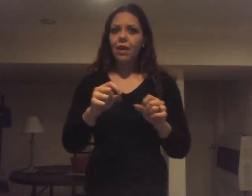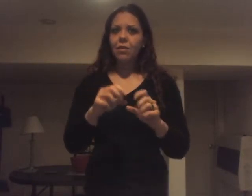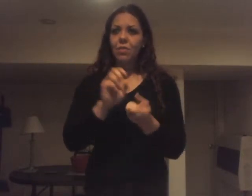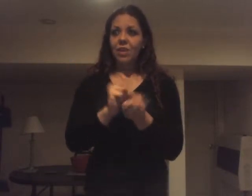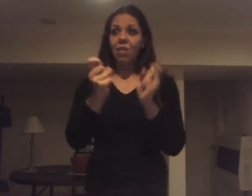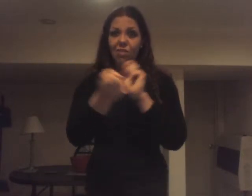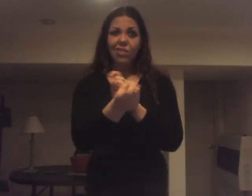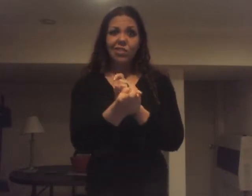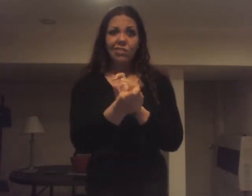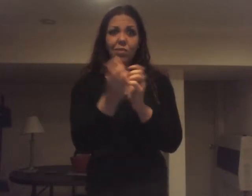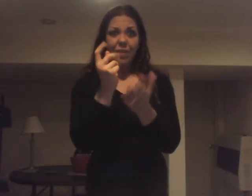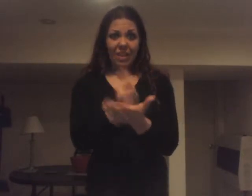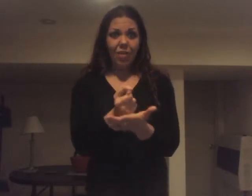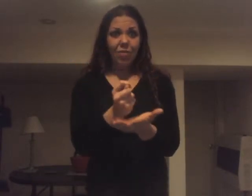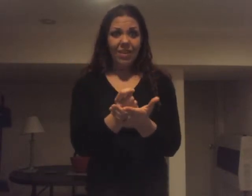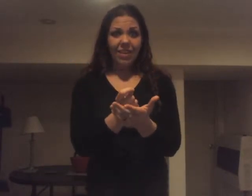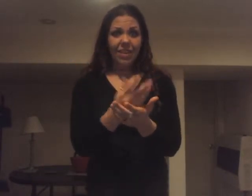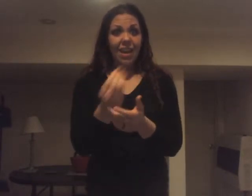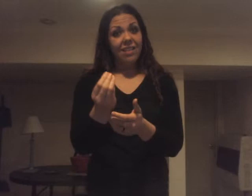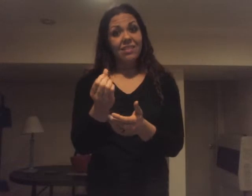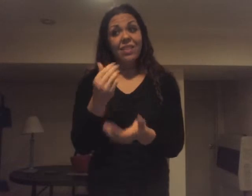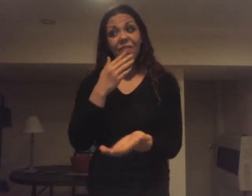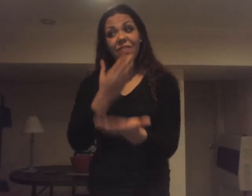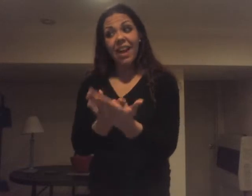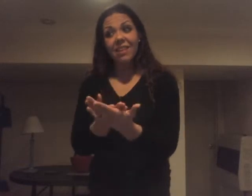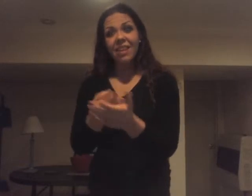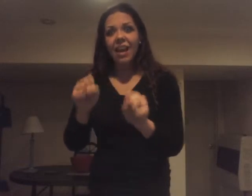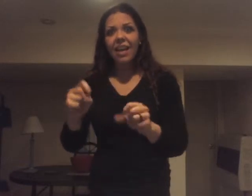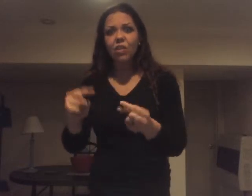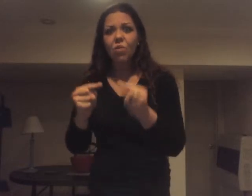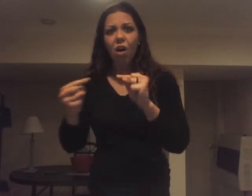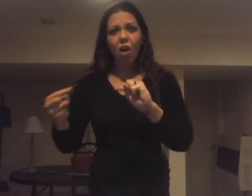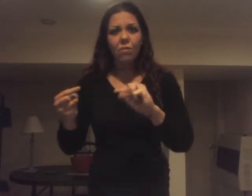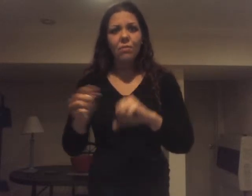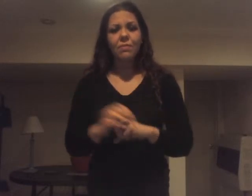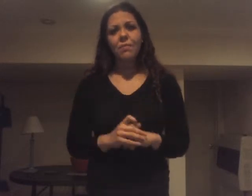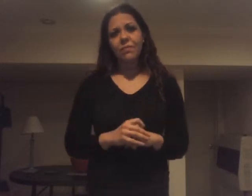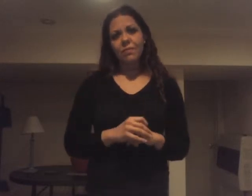that it might actually do harm.